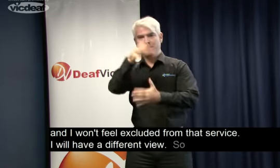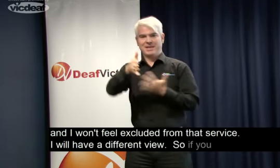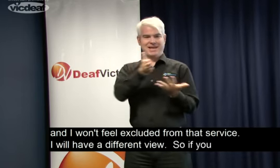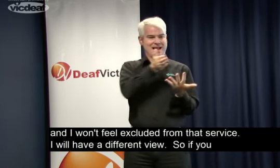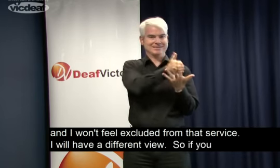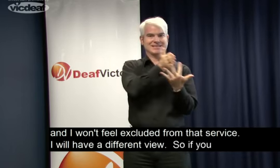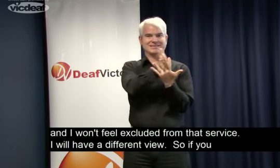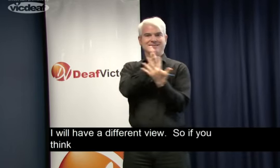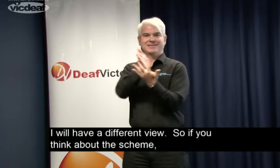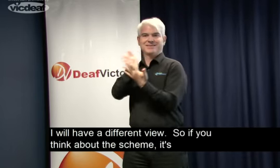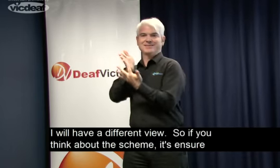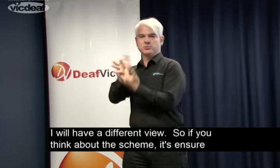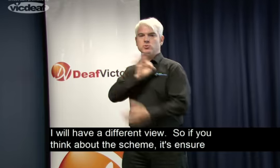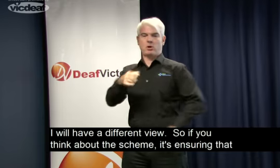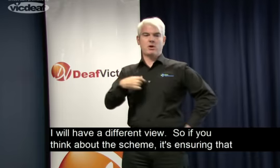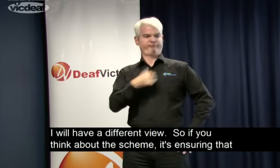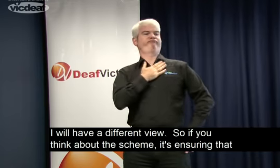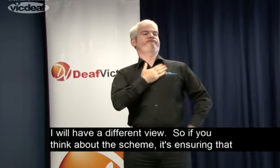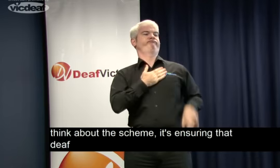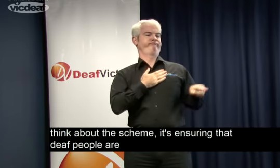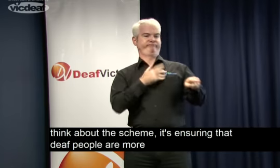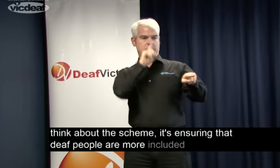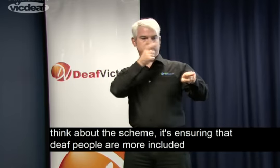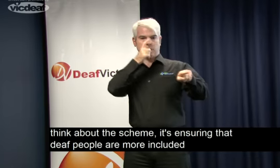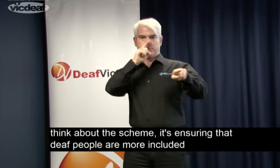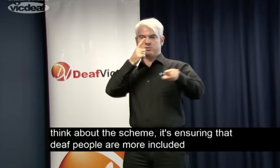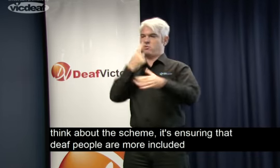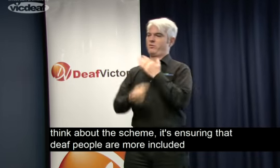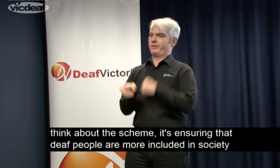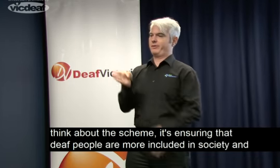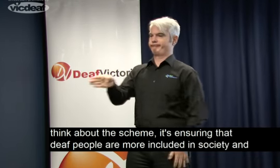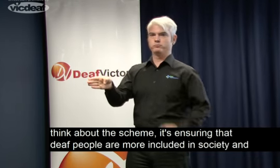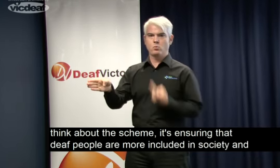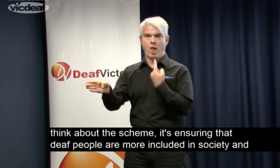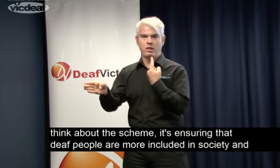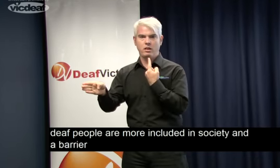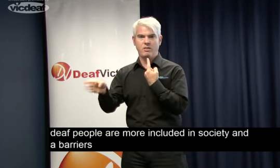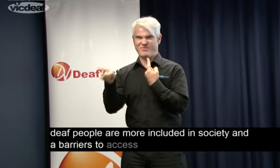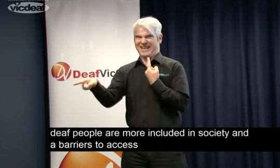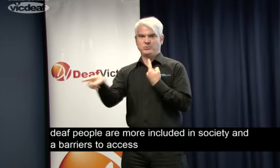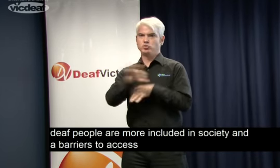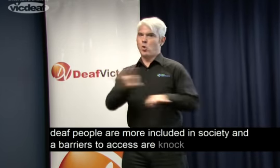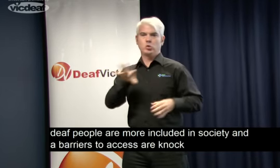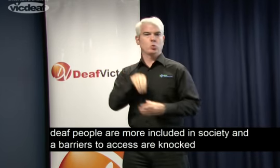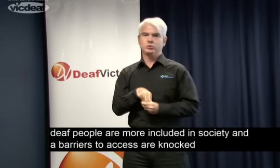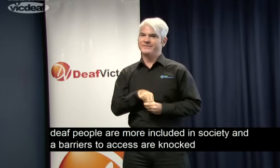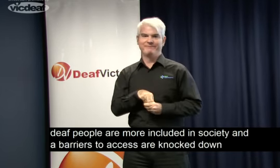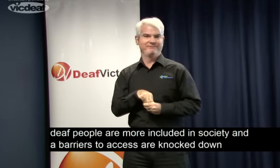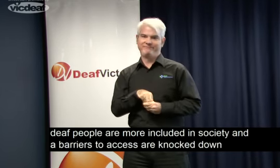are more included in society and barriers to access are not put up. And rather than just being able to access